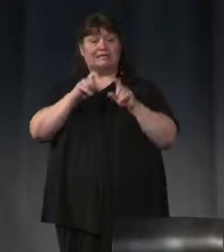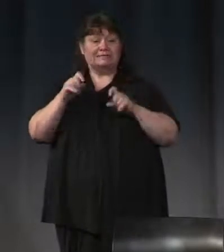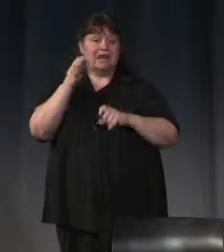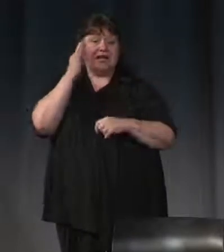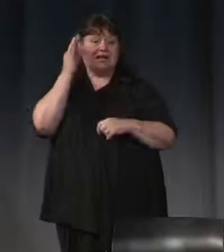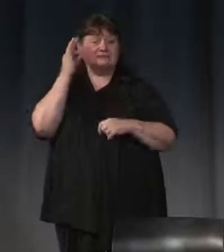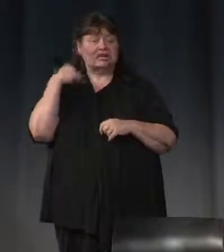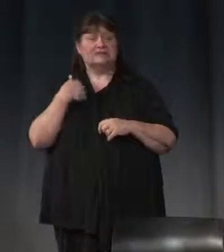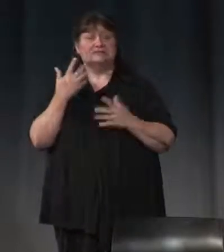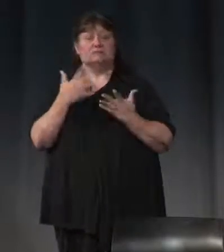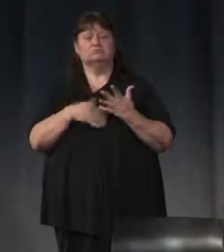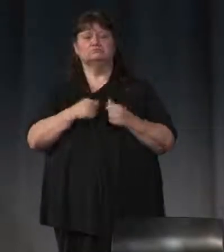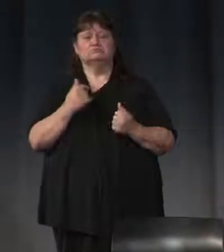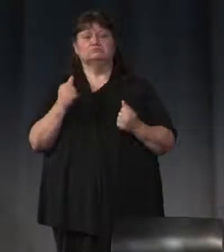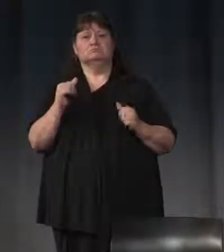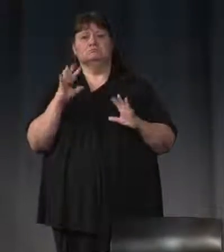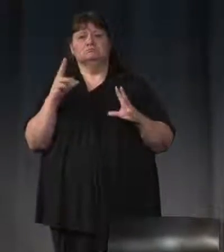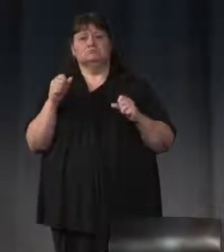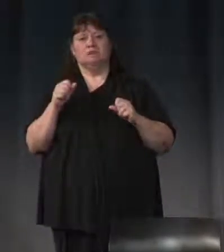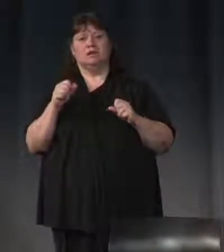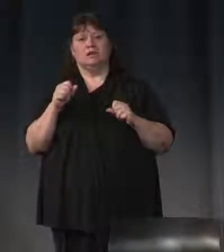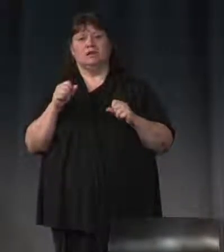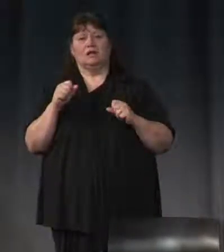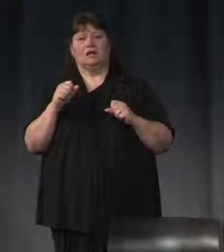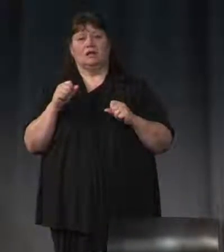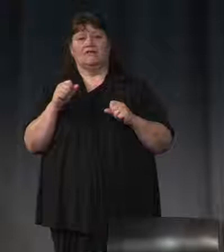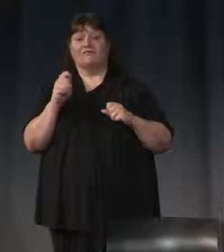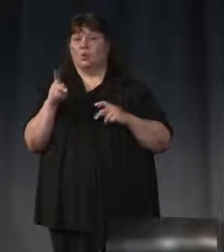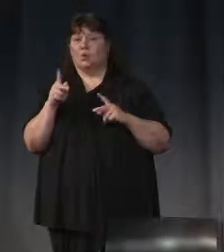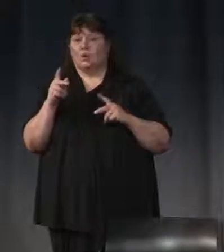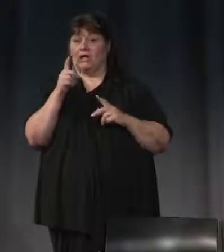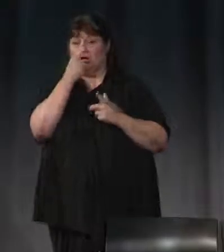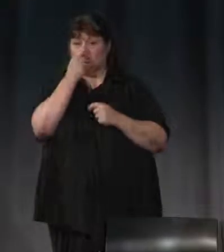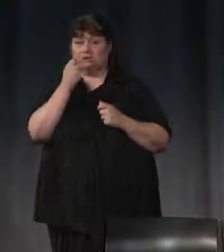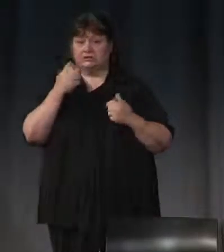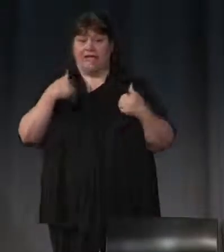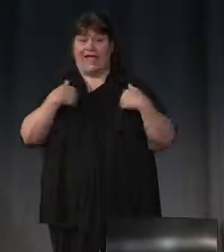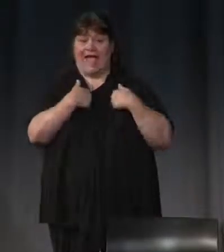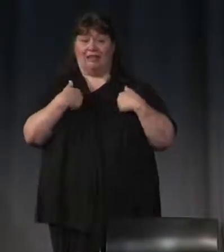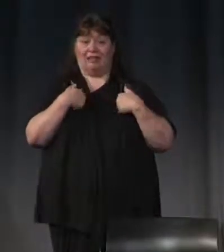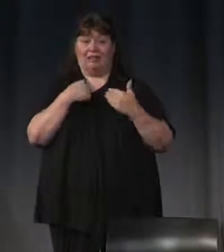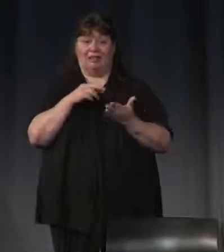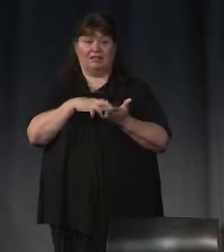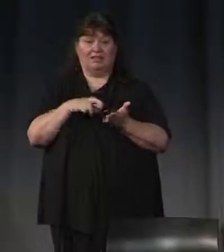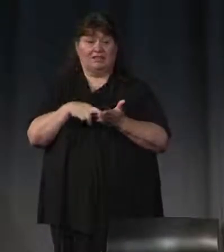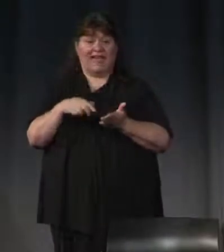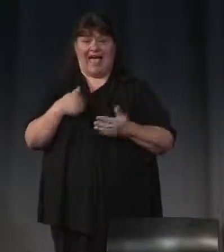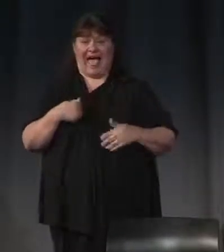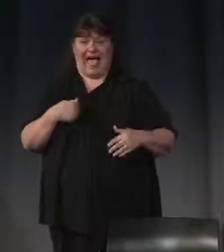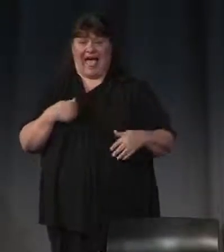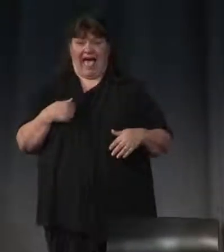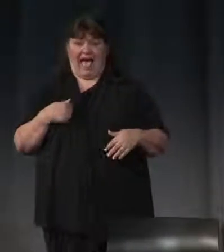amazing archival photos for people who are interested in animal experimentation. I'm a vegetarian. I don't collect these for